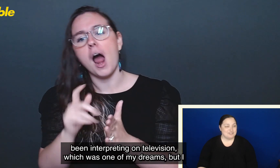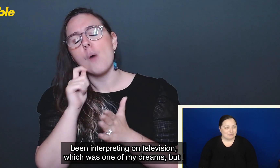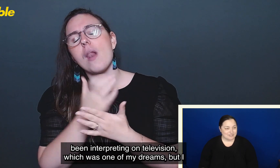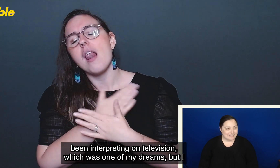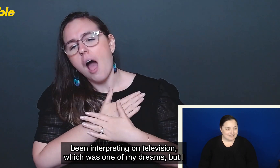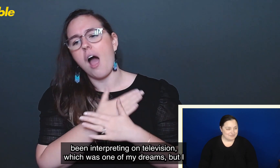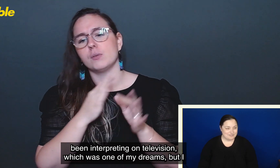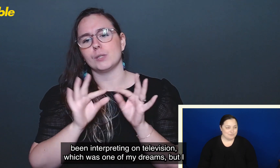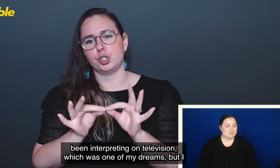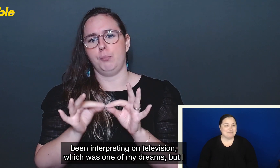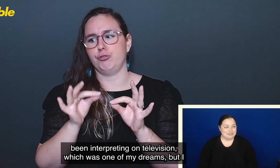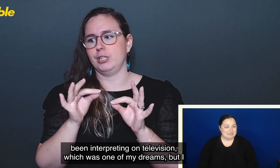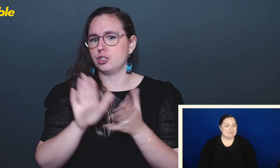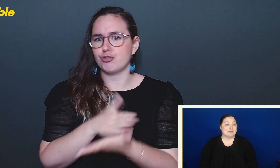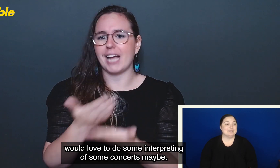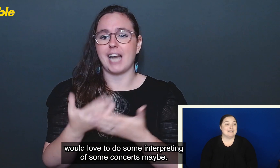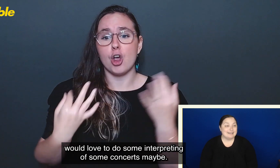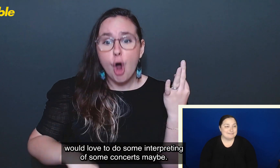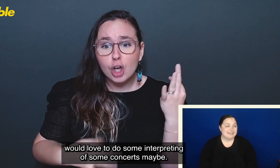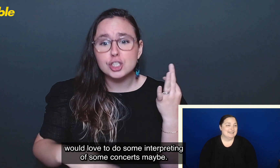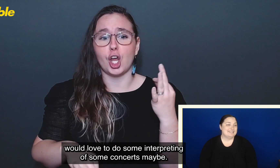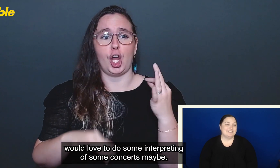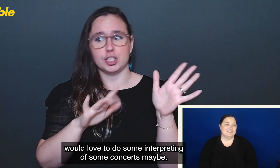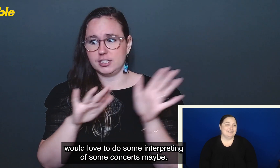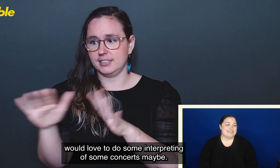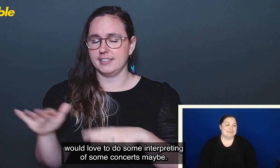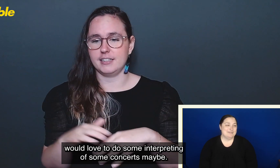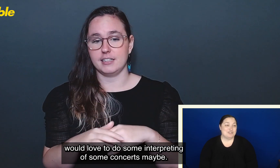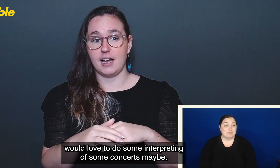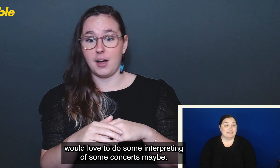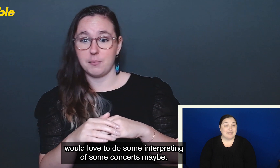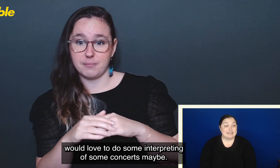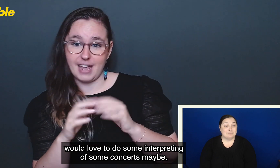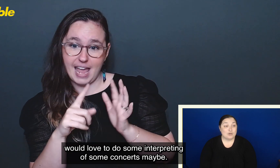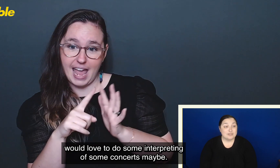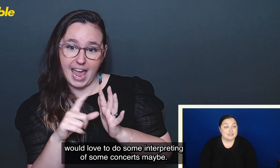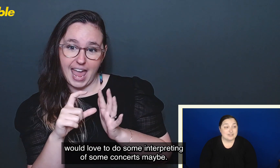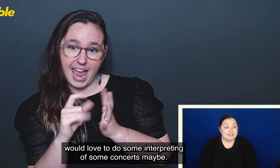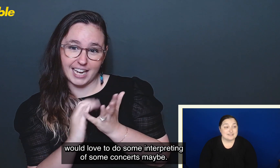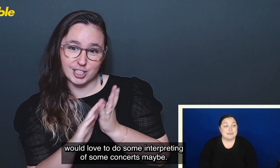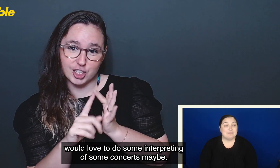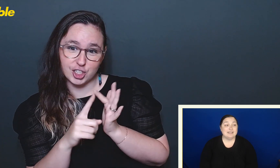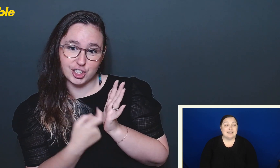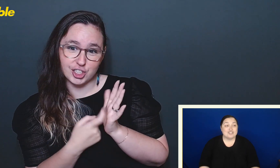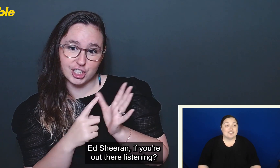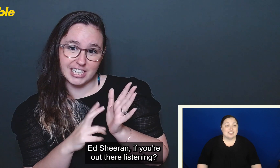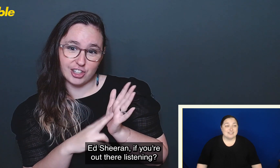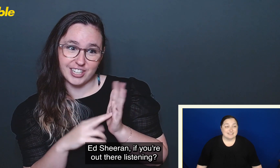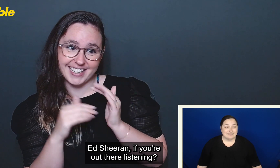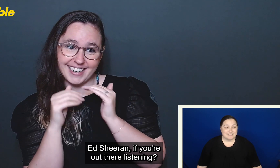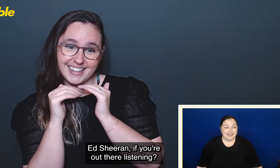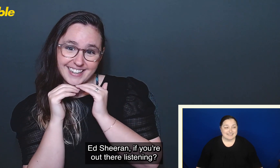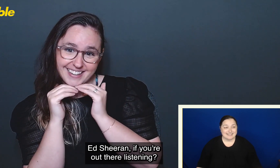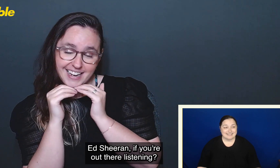been interpreting on television, which was one of my dreams, but I would love to do some interpreting of like some concerts, maybe Ed